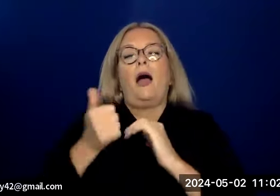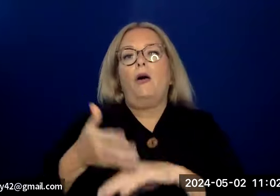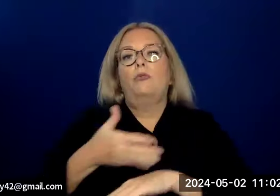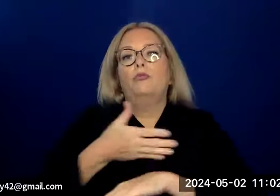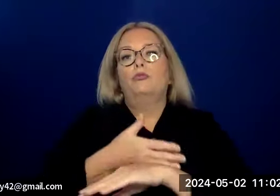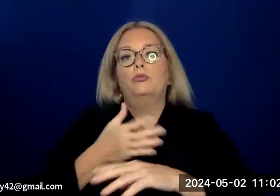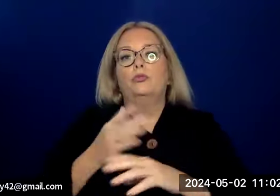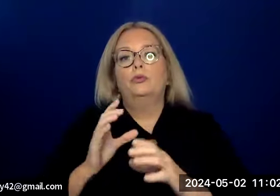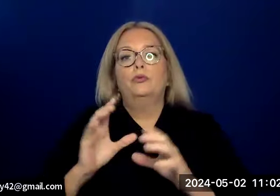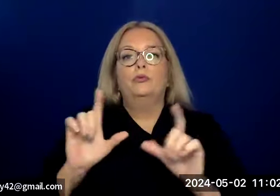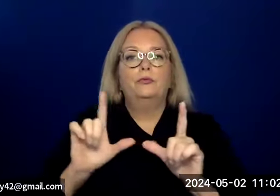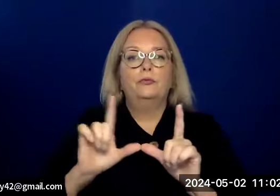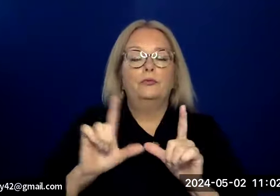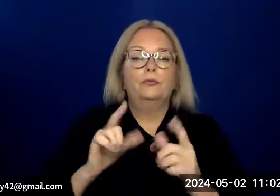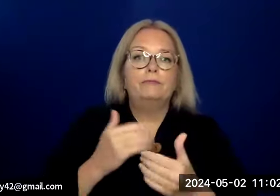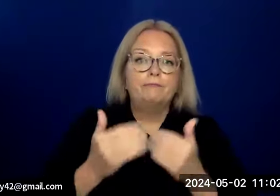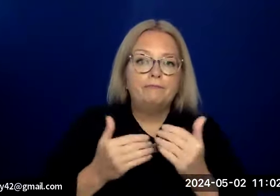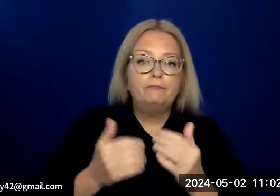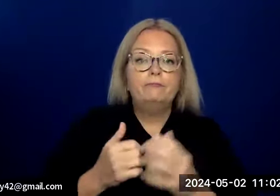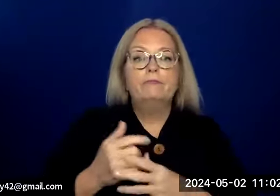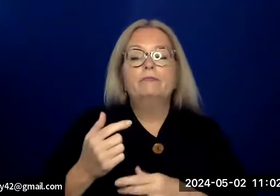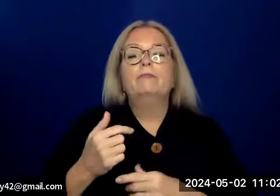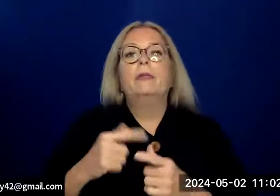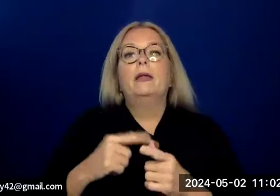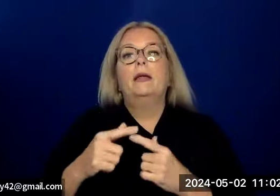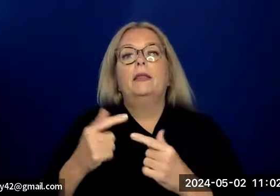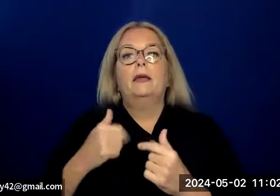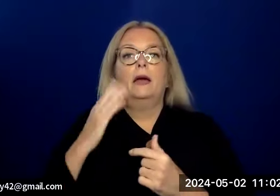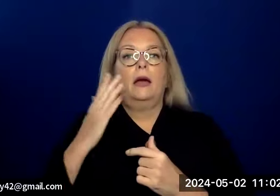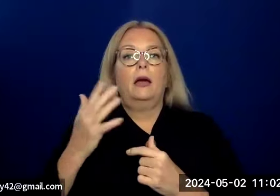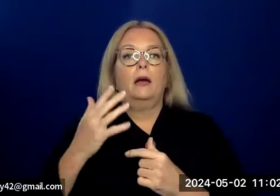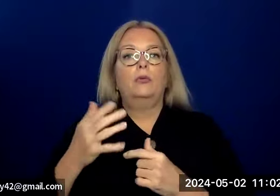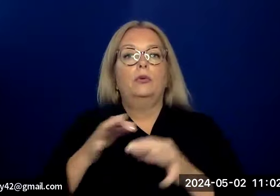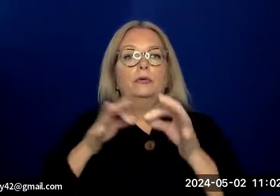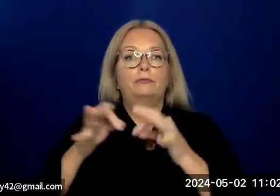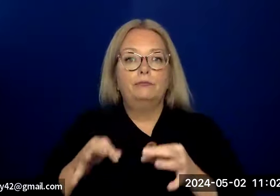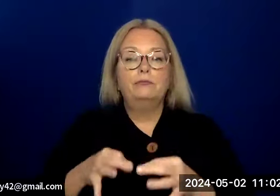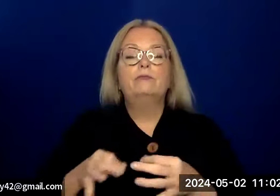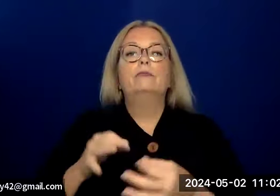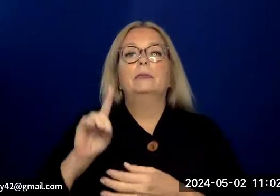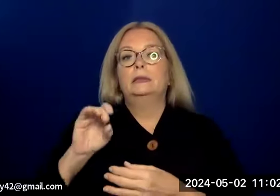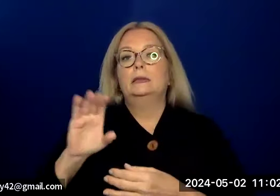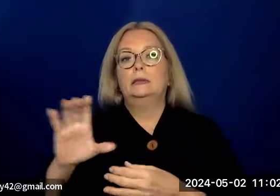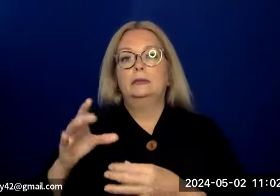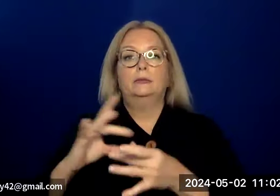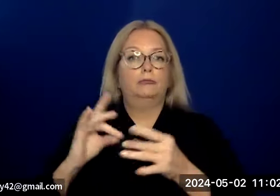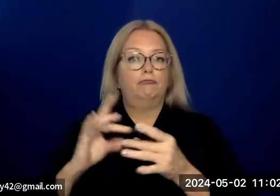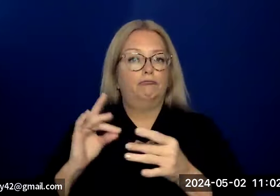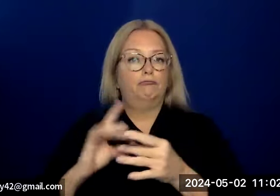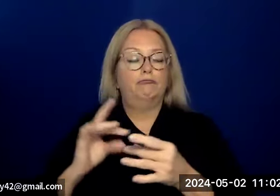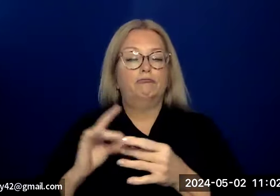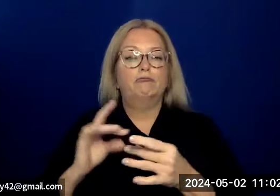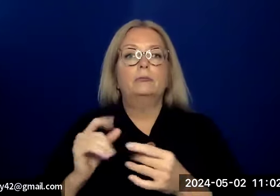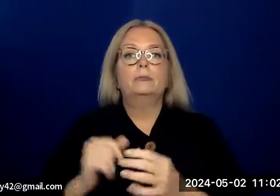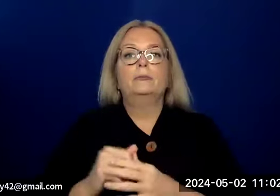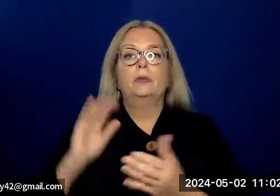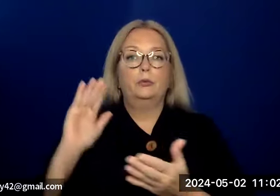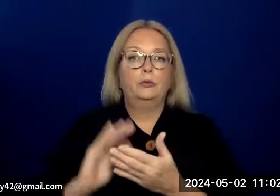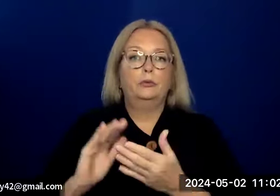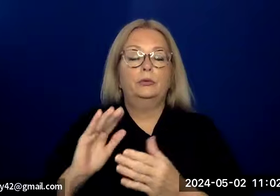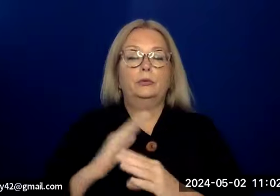a brief presentation on the recommendations we made in December to reduce barriers. Then we will begin the listening